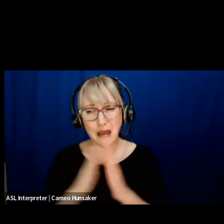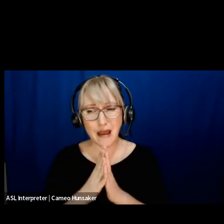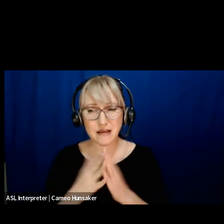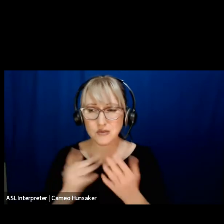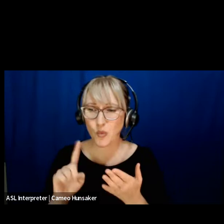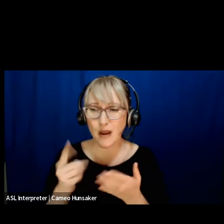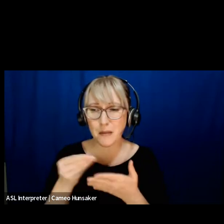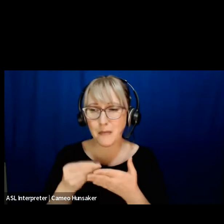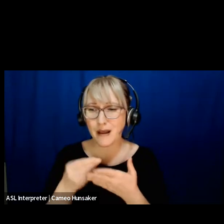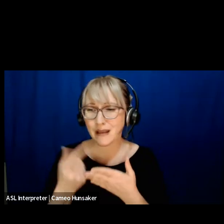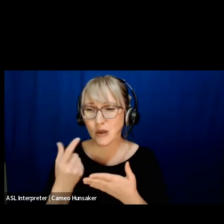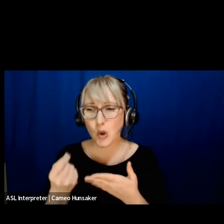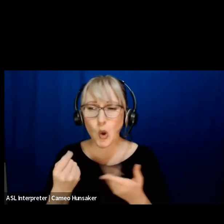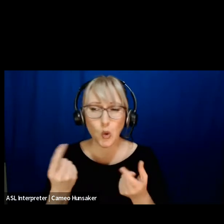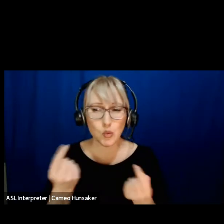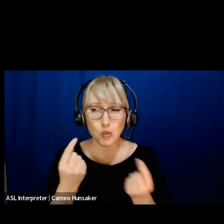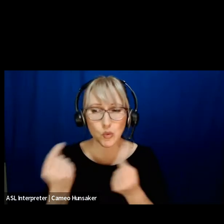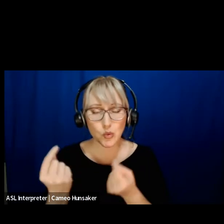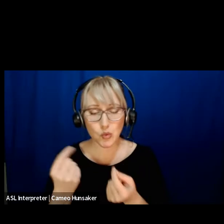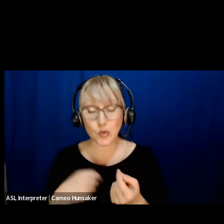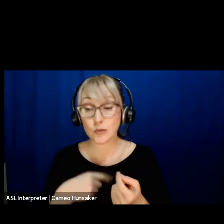money. Well,